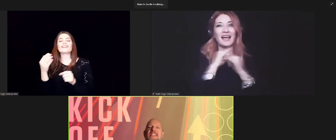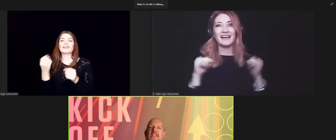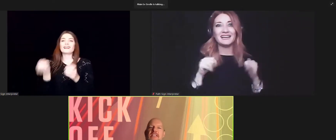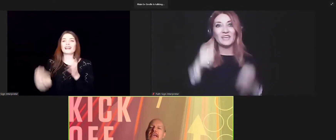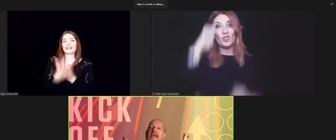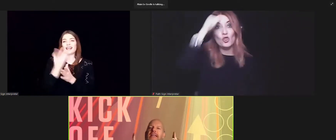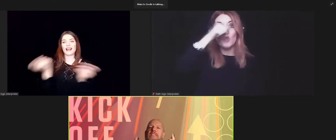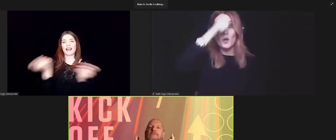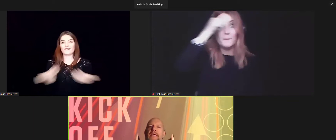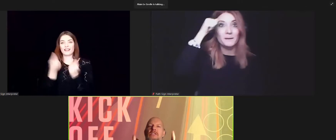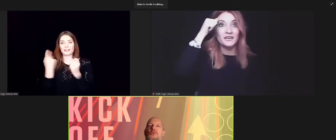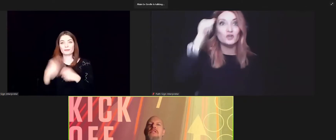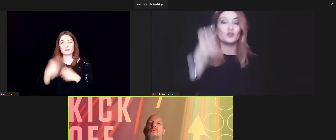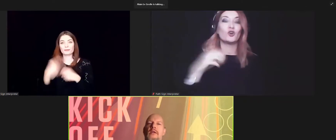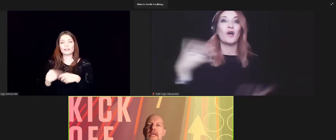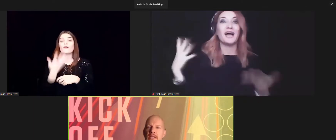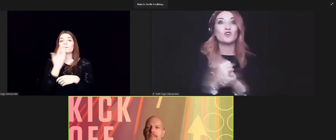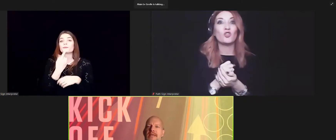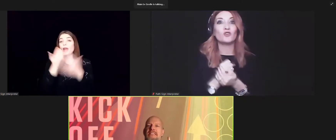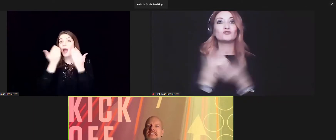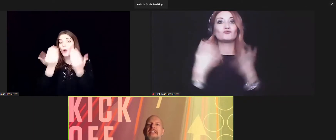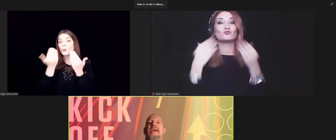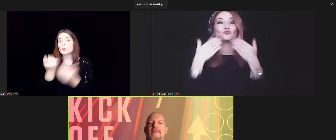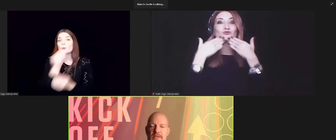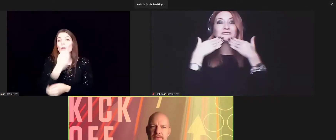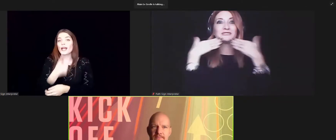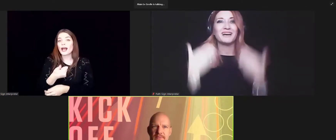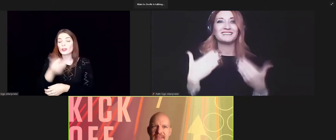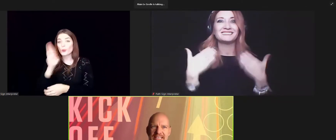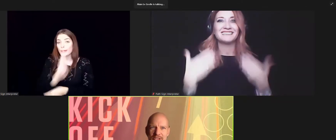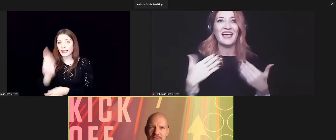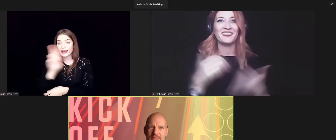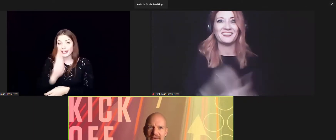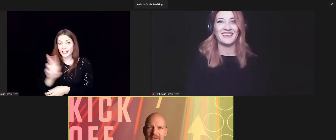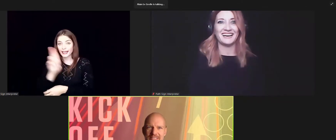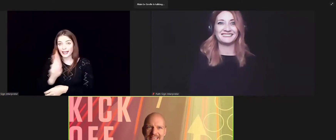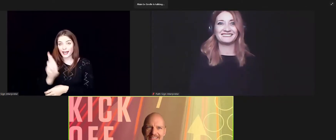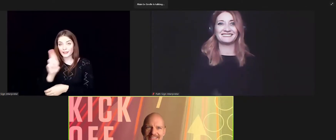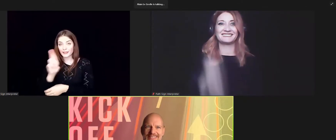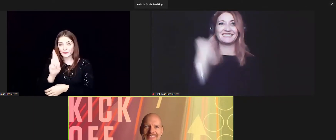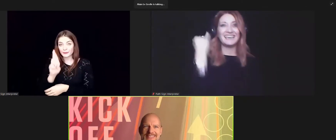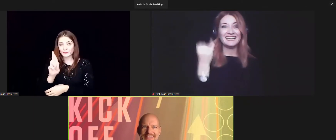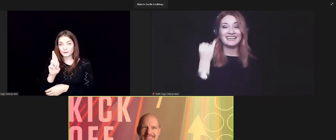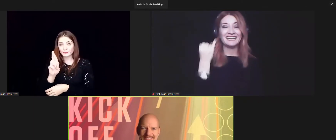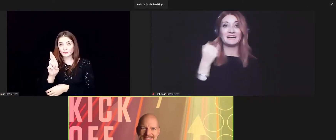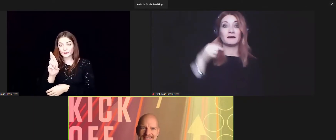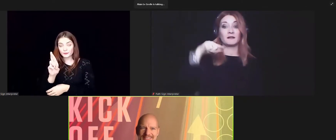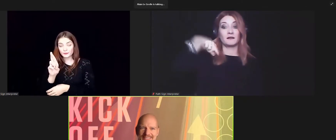a nice Sunday, and let's make 21 the best year ever. Thank you. Have a good day.